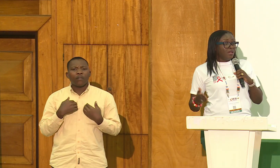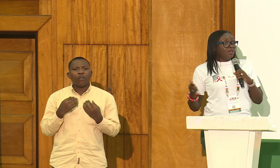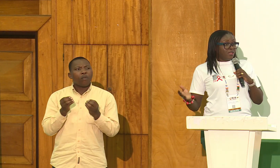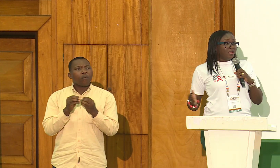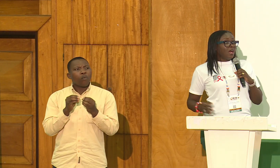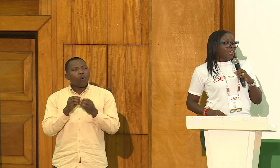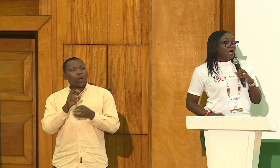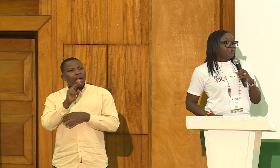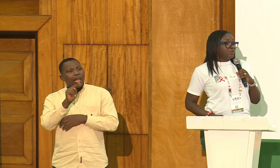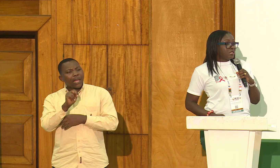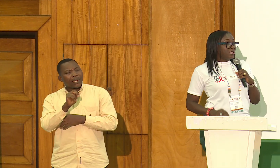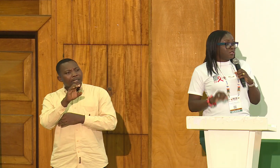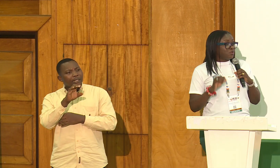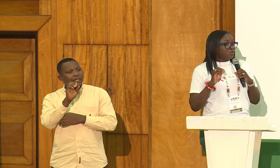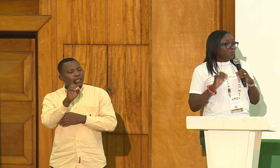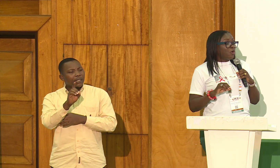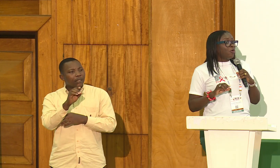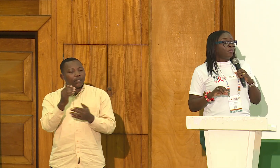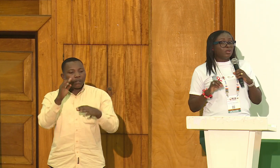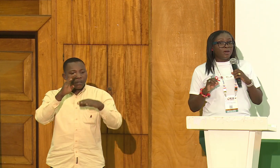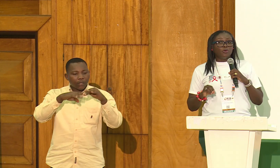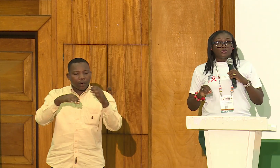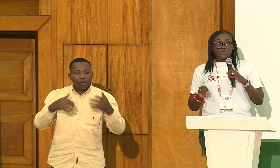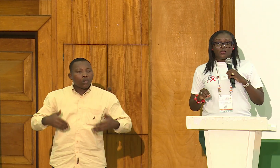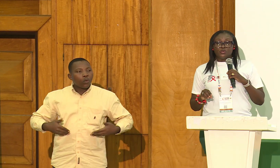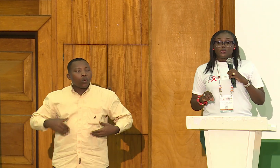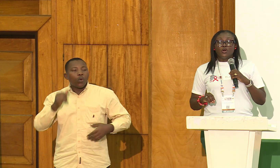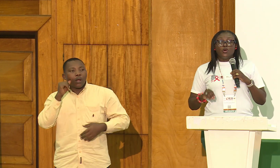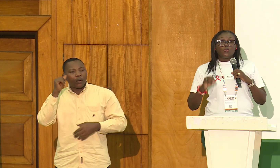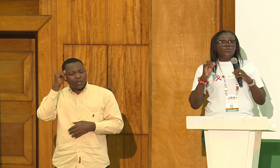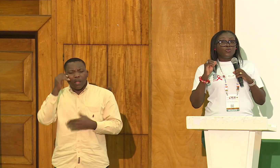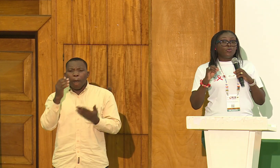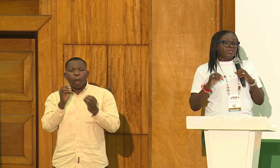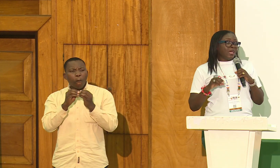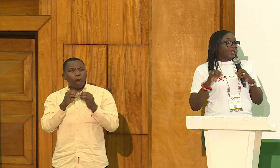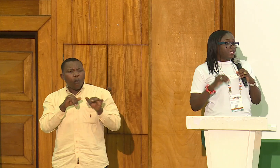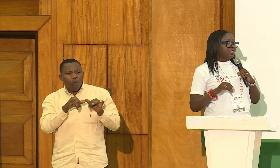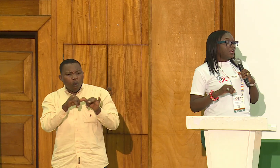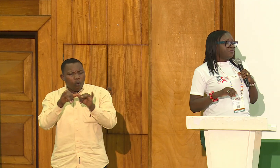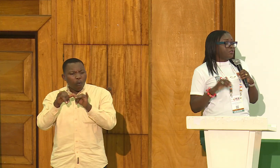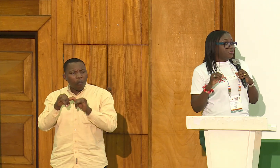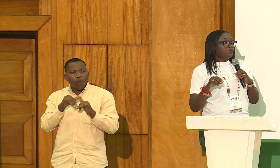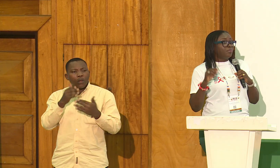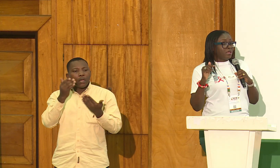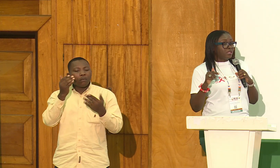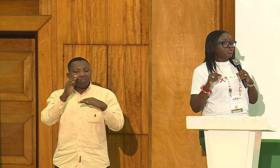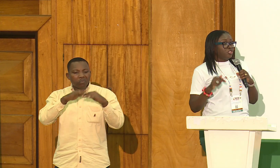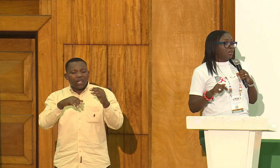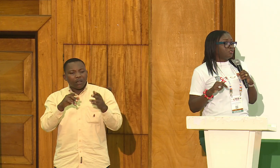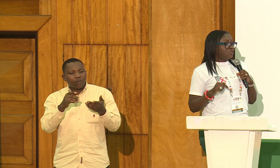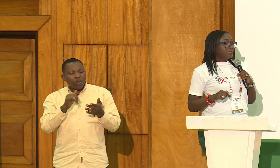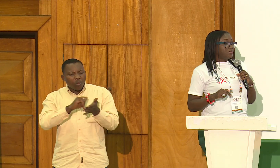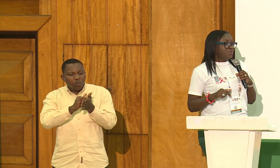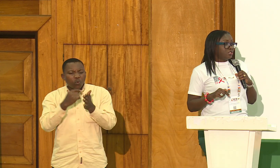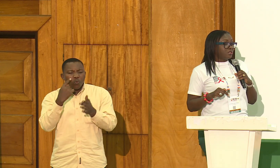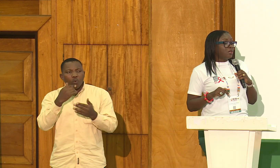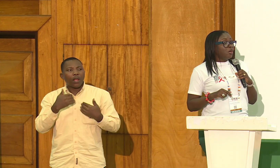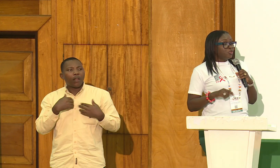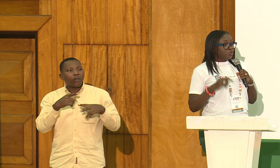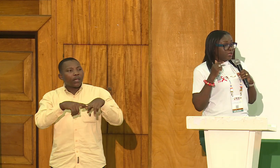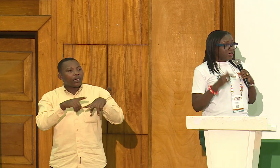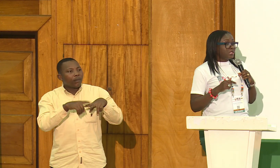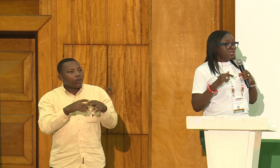than the young adults, and it was more common amongst those who got their HIV through mother-to-child